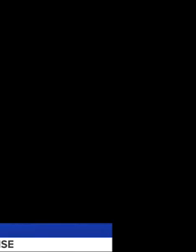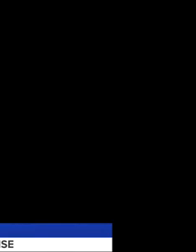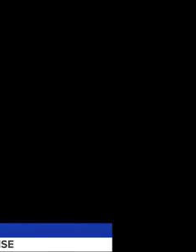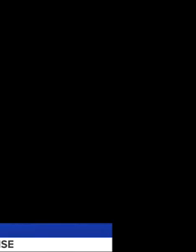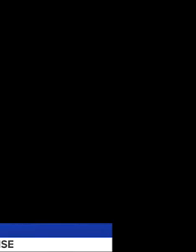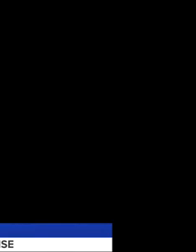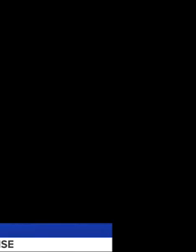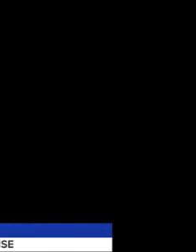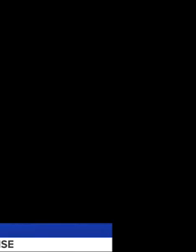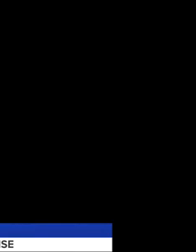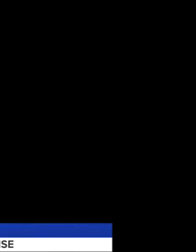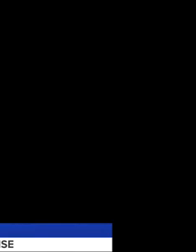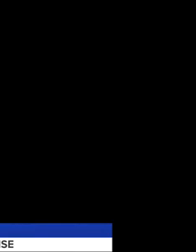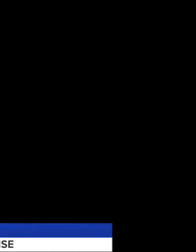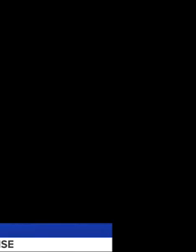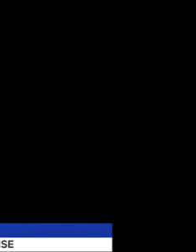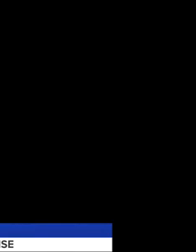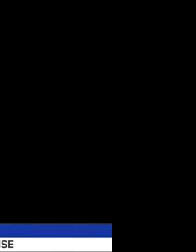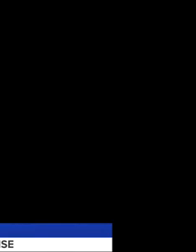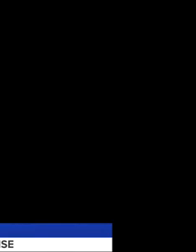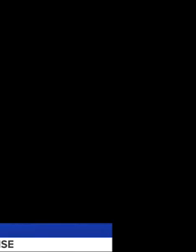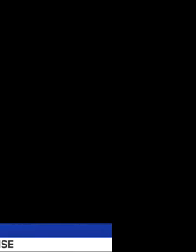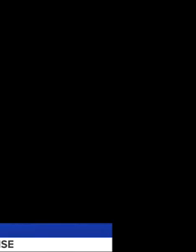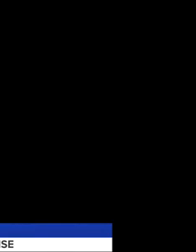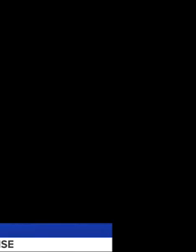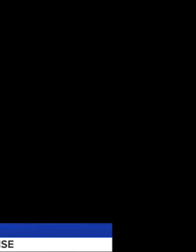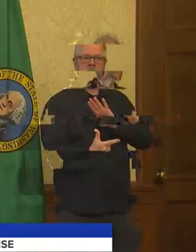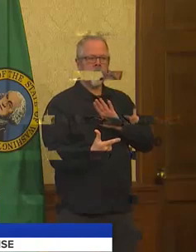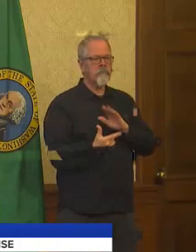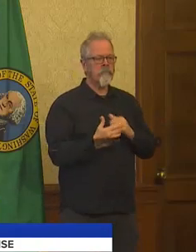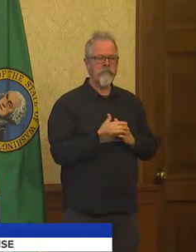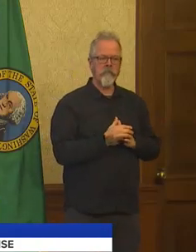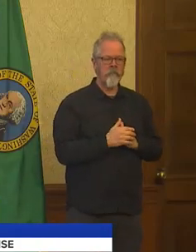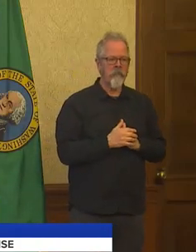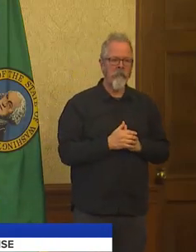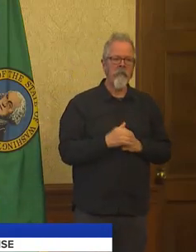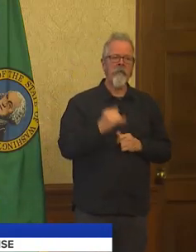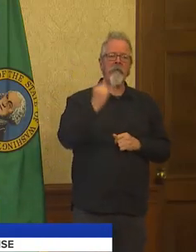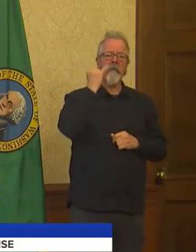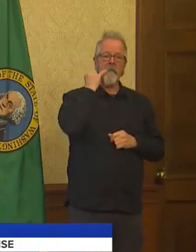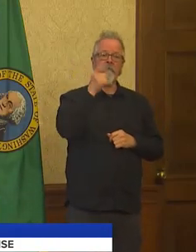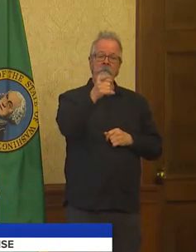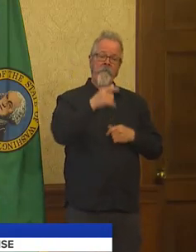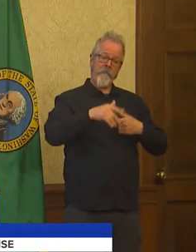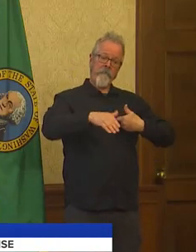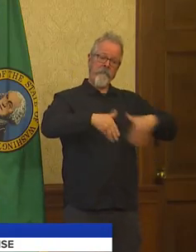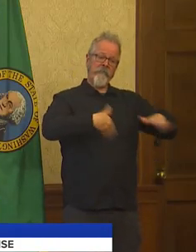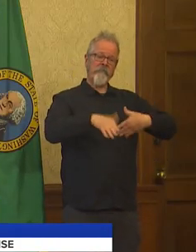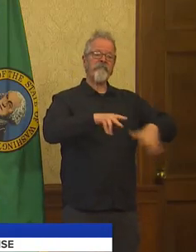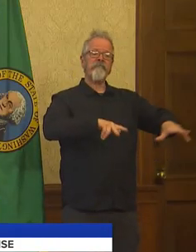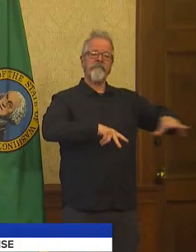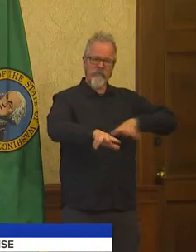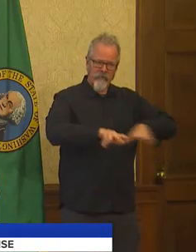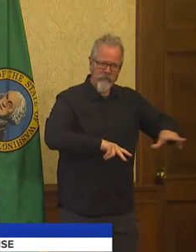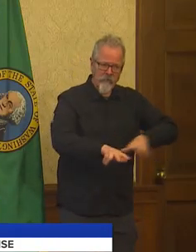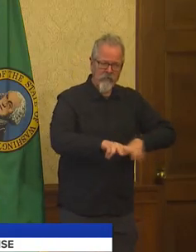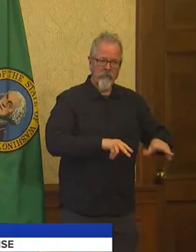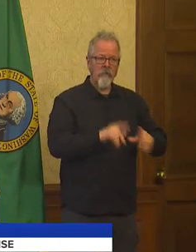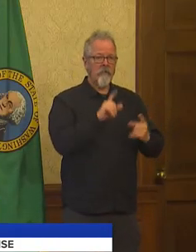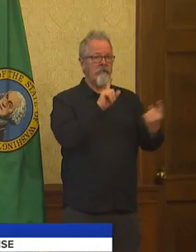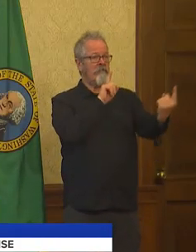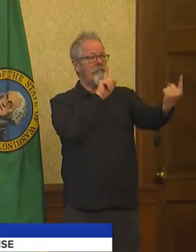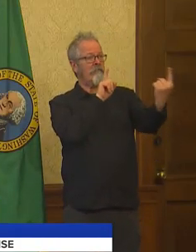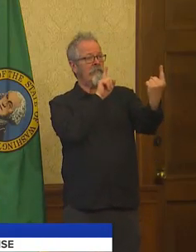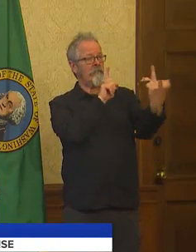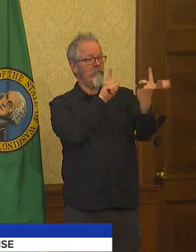step off the trail and give people at least 6 feet. It matters, even in the woods. So